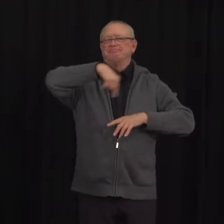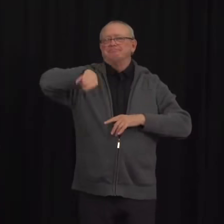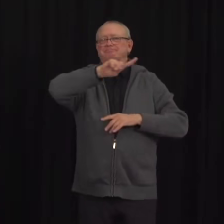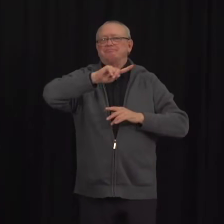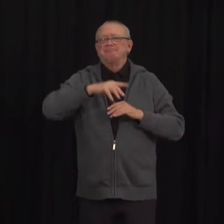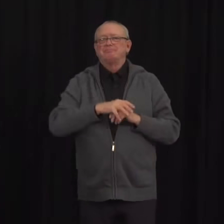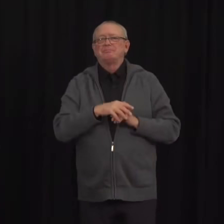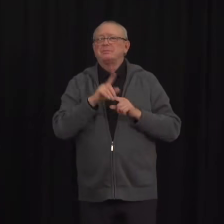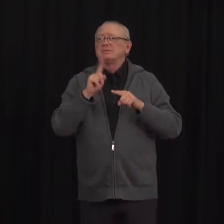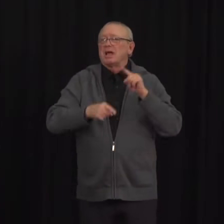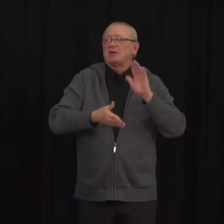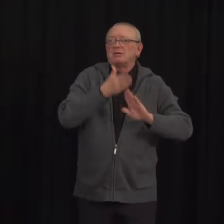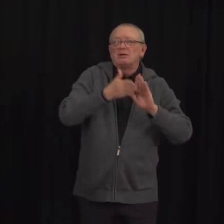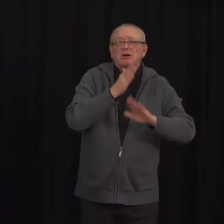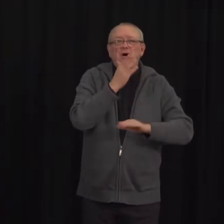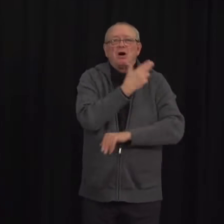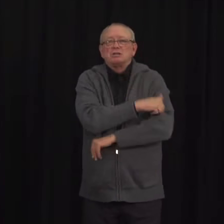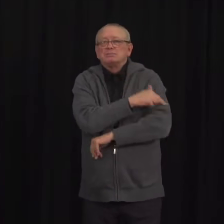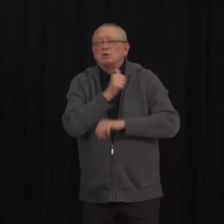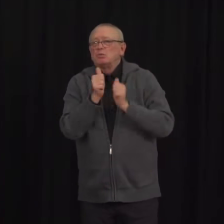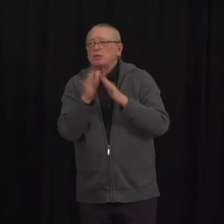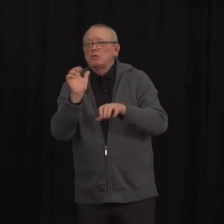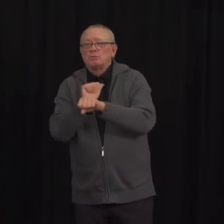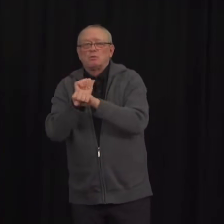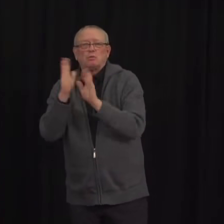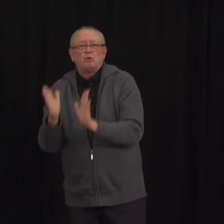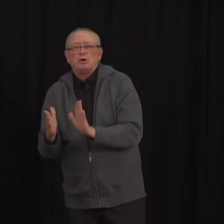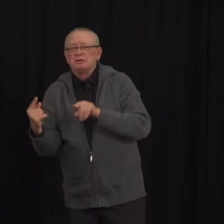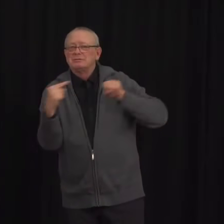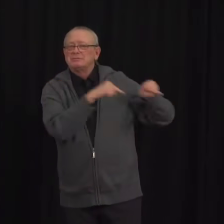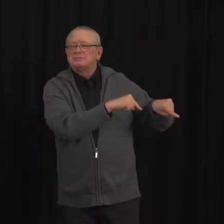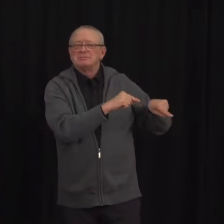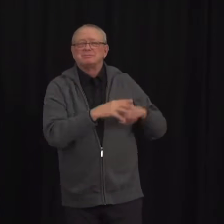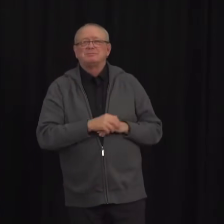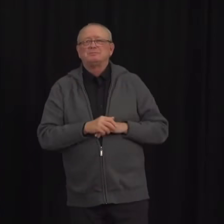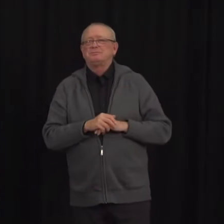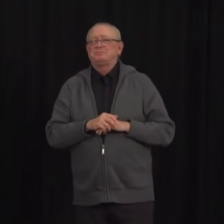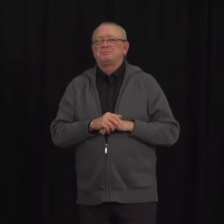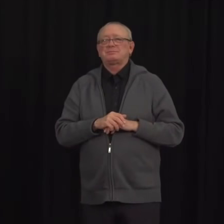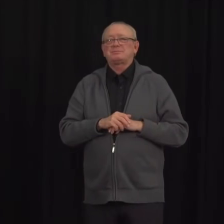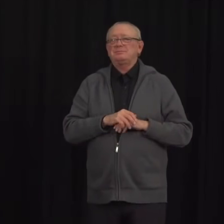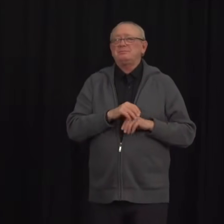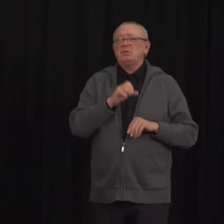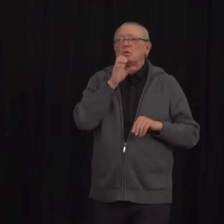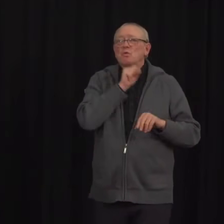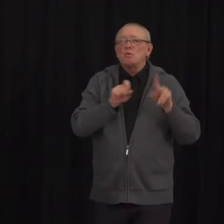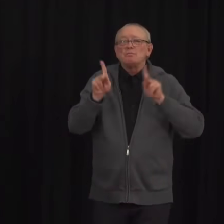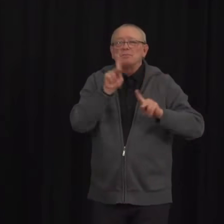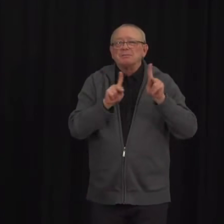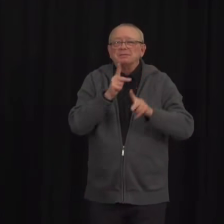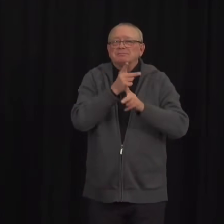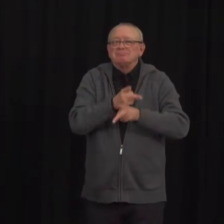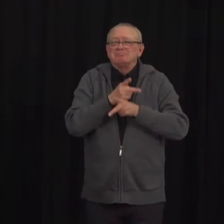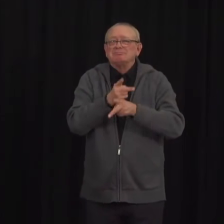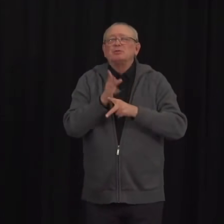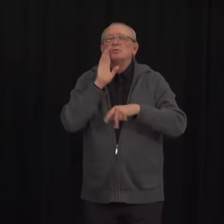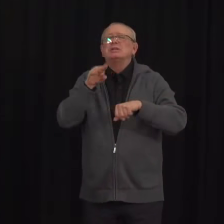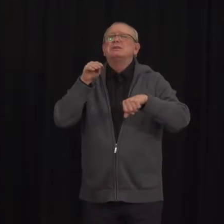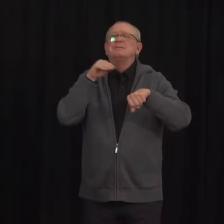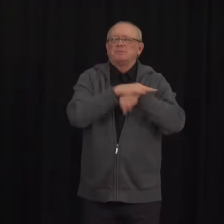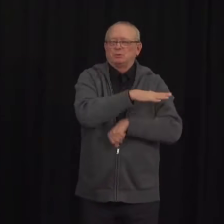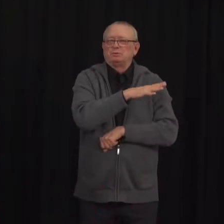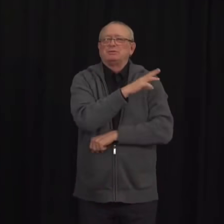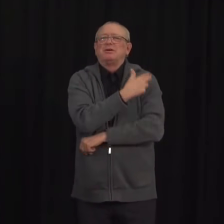them. Finally, the volume of continuing care outbreaks impacts acute care, as patient transfer from acute care